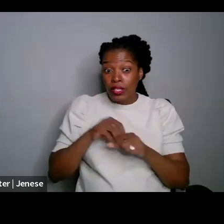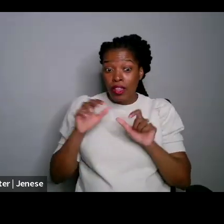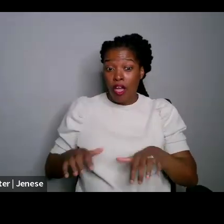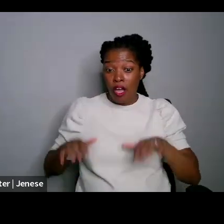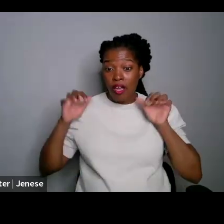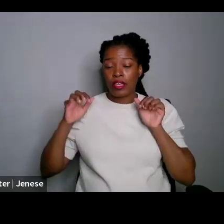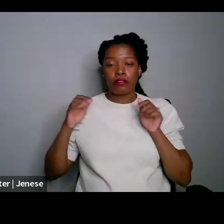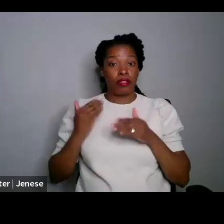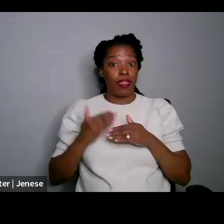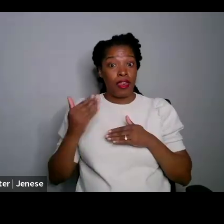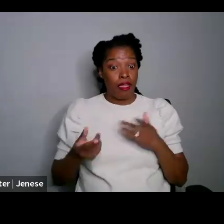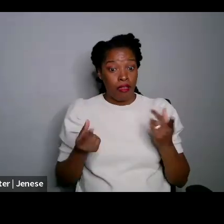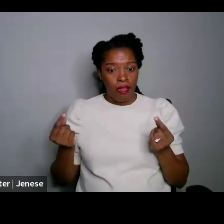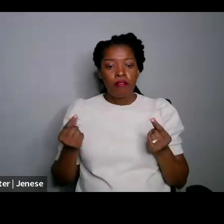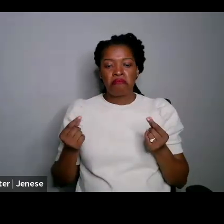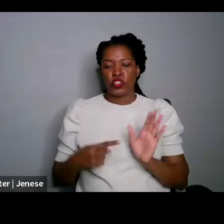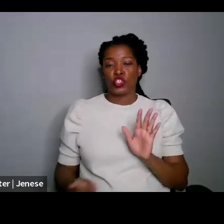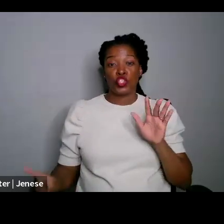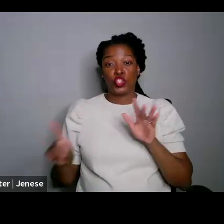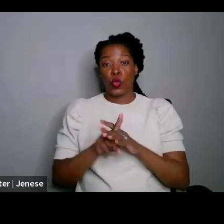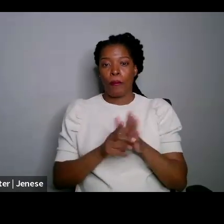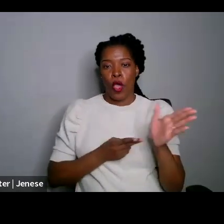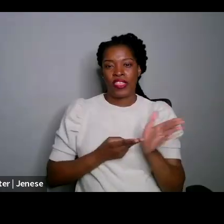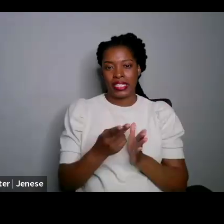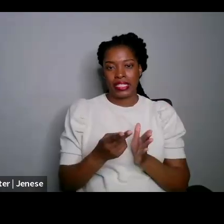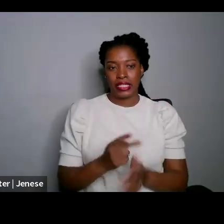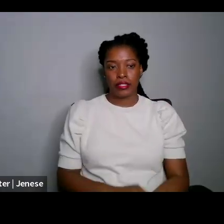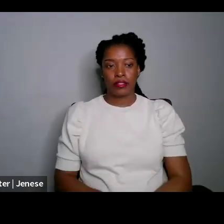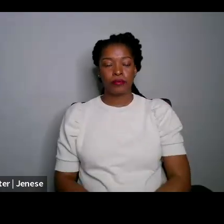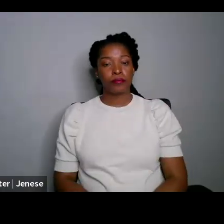Authenticity isn't just a buzzword, it's what builds trust.